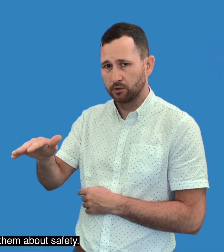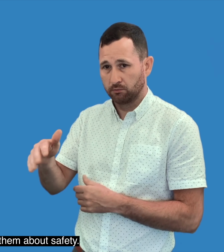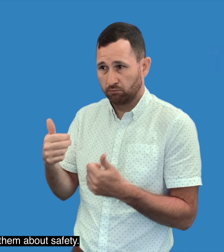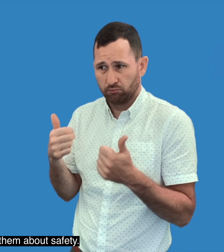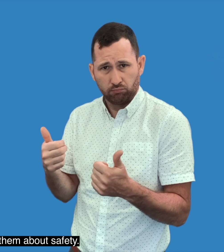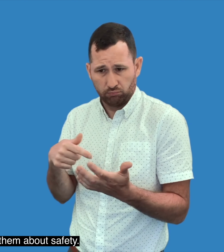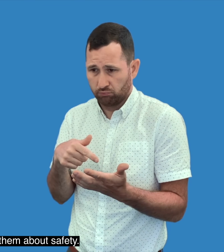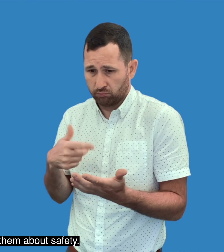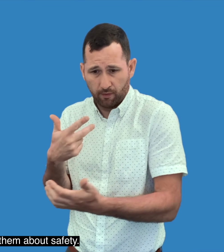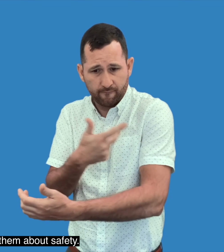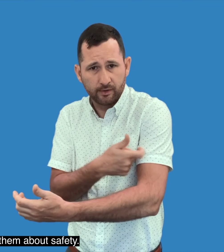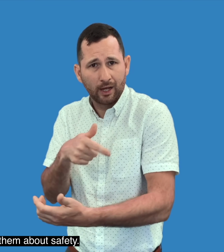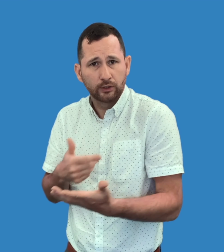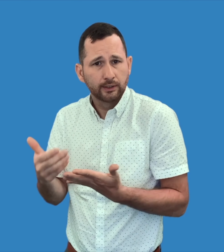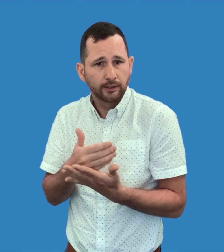Remind them about safety.